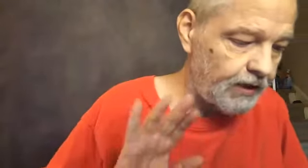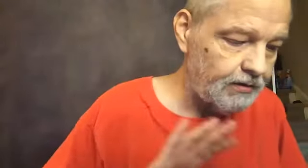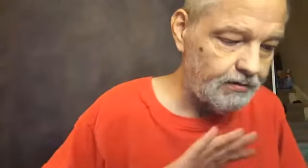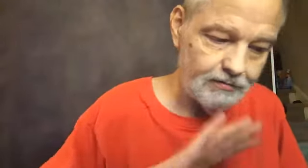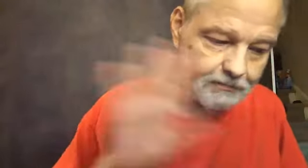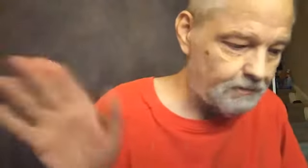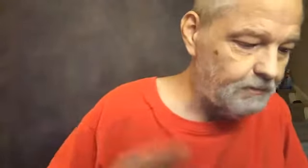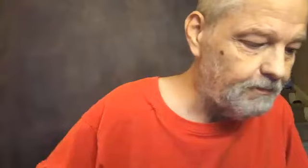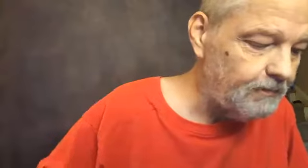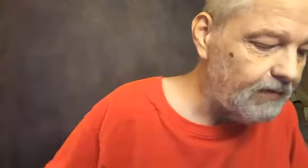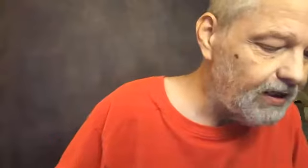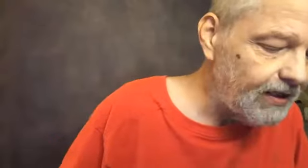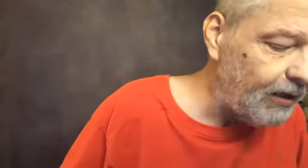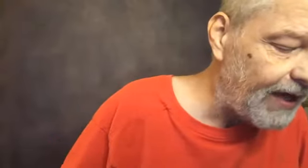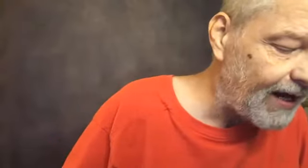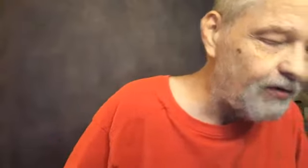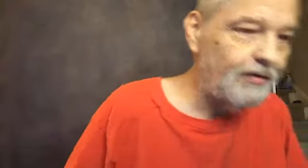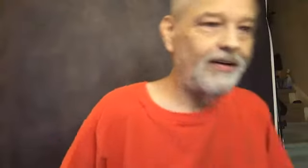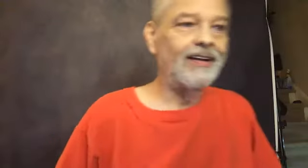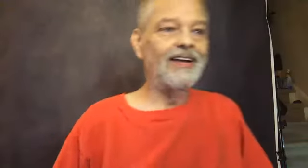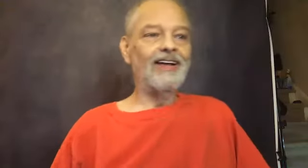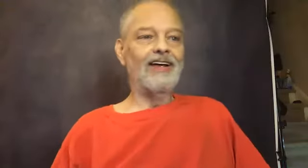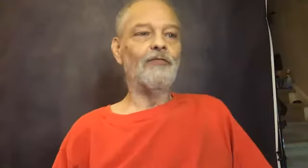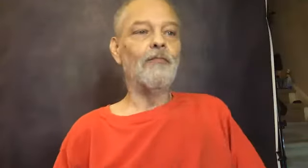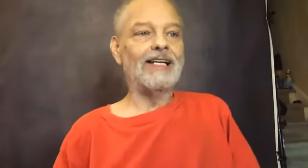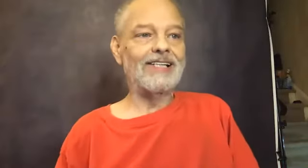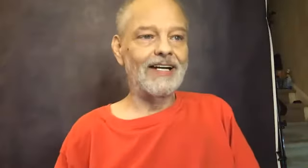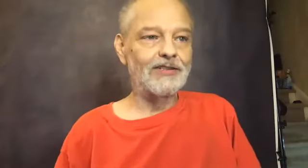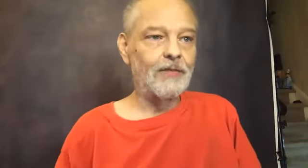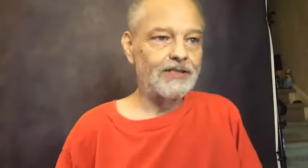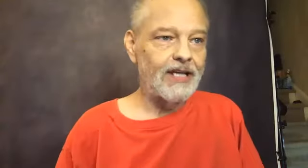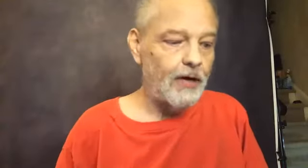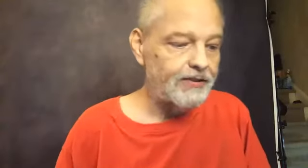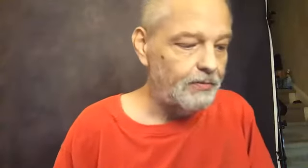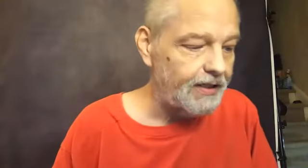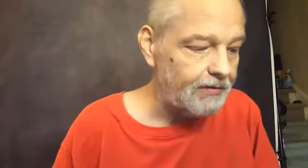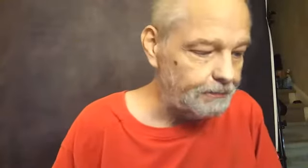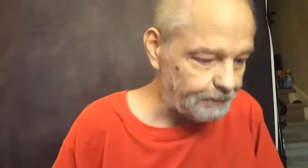and keep that out of my signing as much as I possibly can.